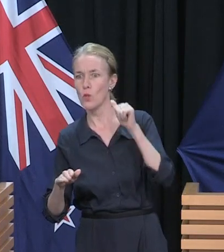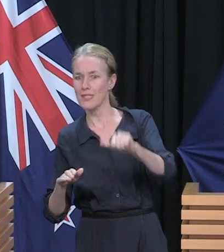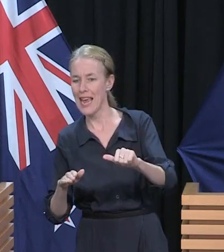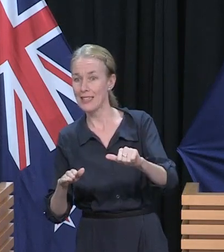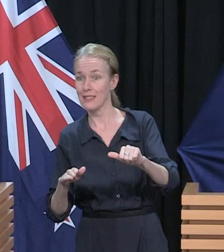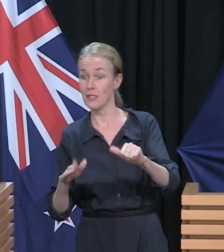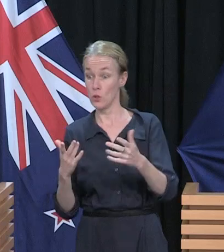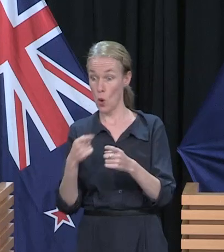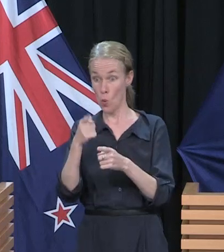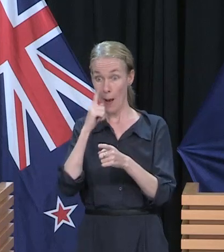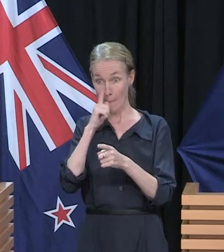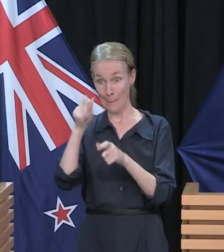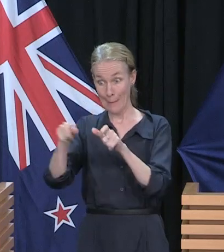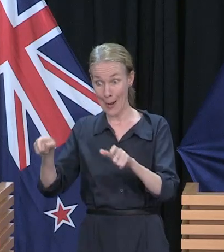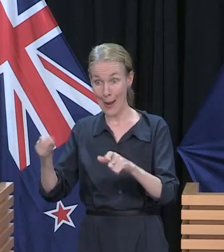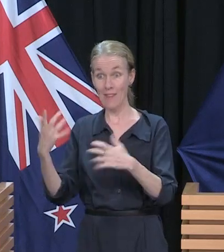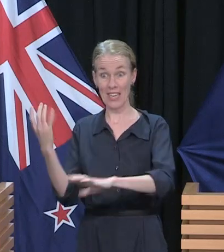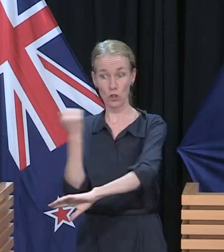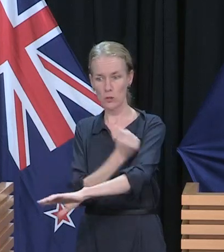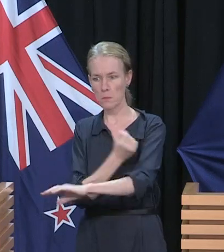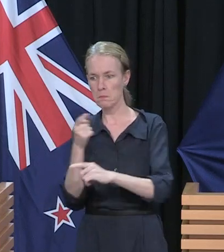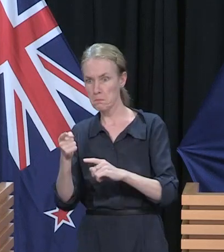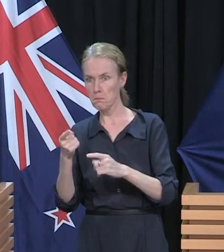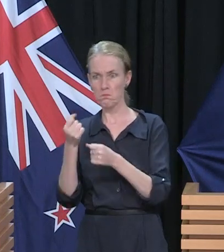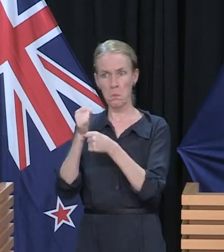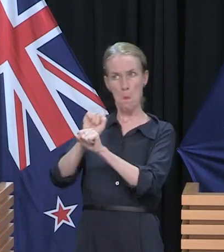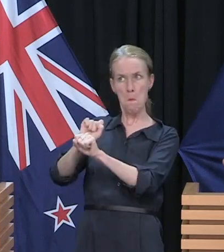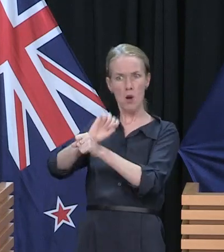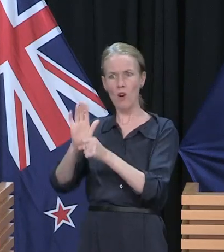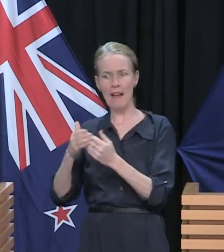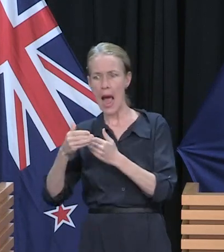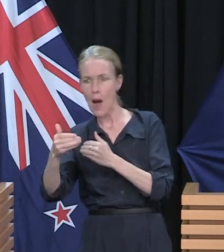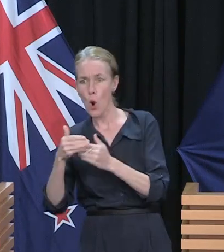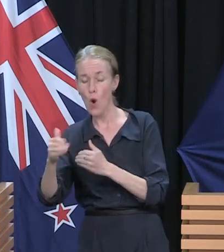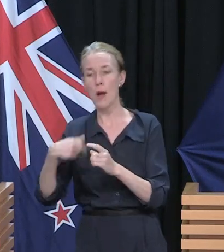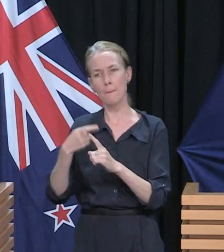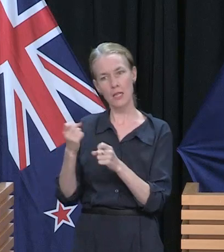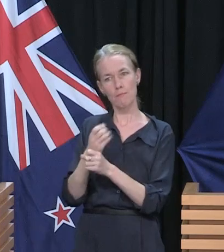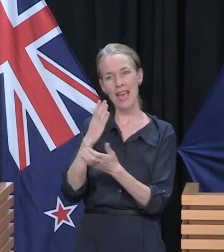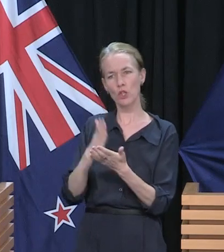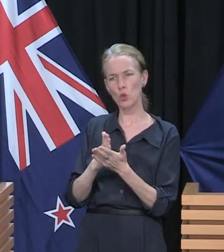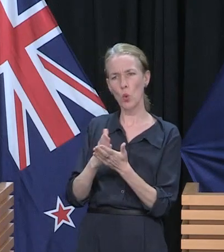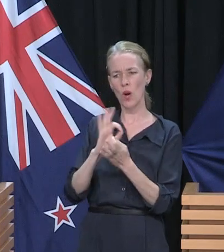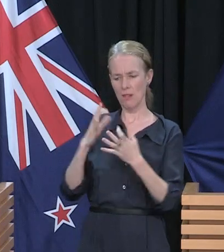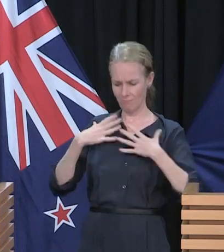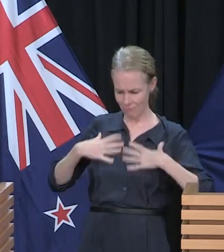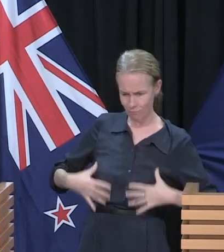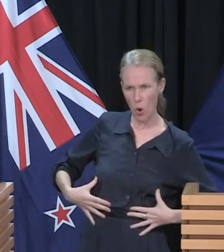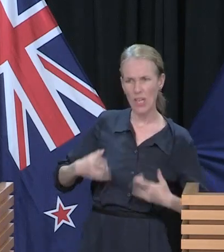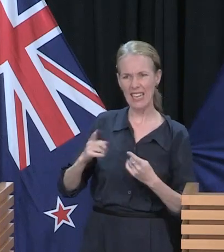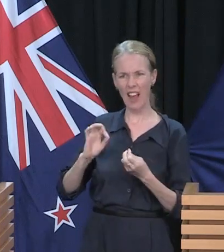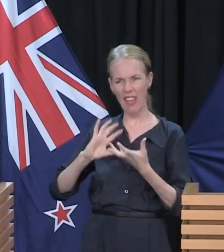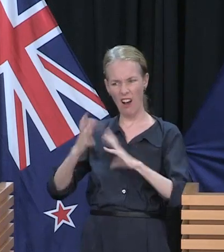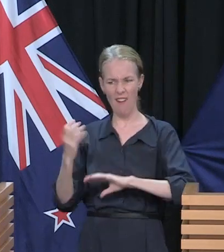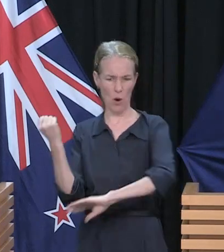following those people up to see how long the immune response lasts and also testing it for safety and efficacy in a larger group of people. Well, we'll just have a couple